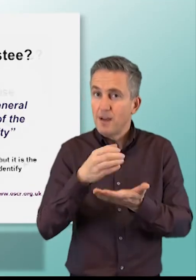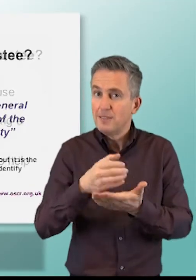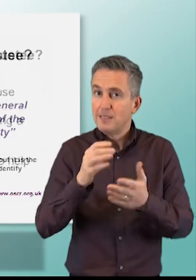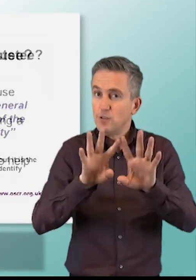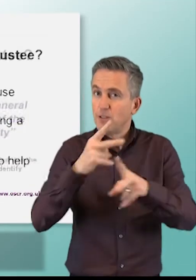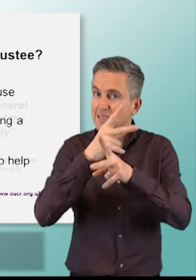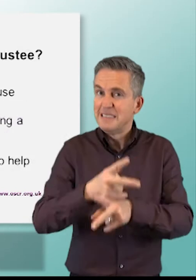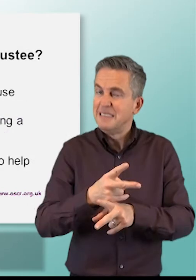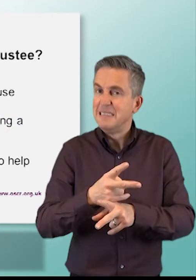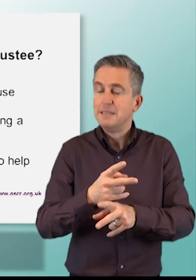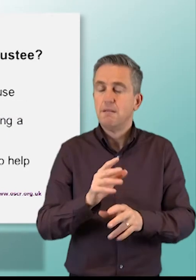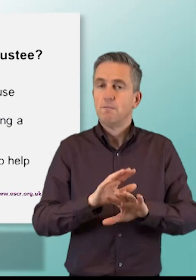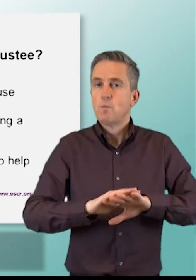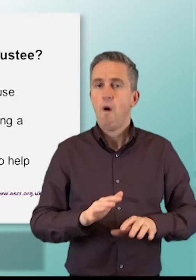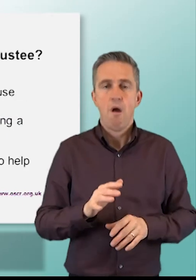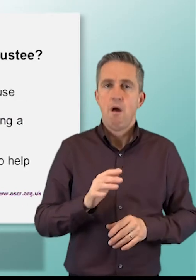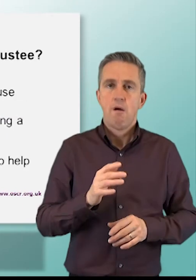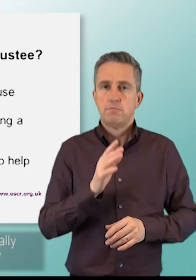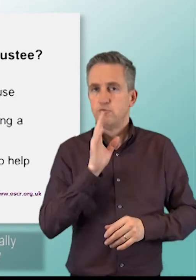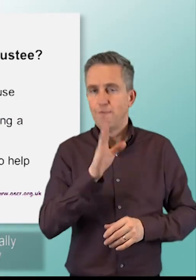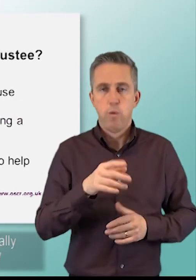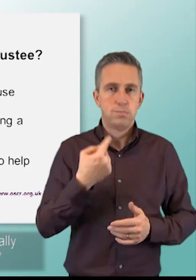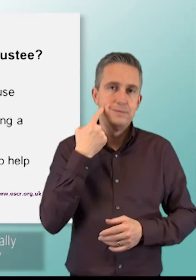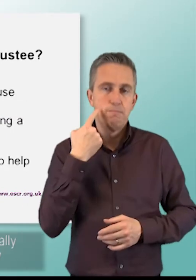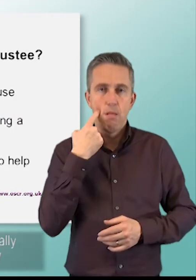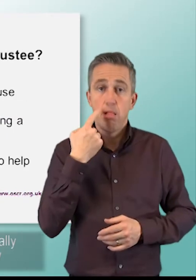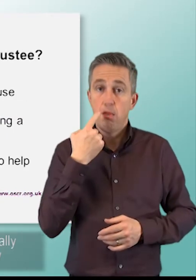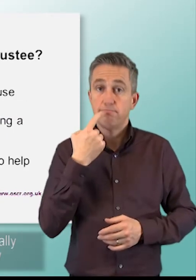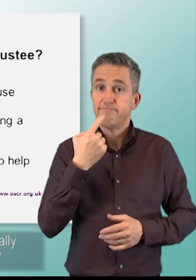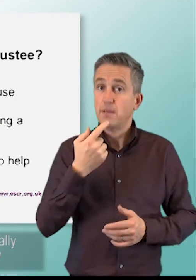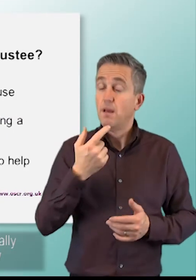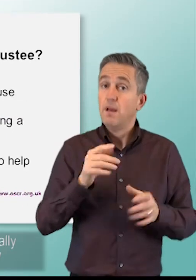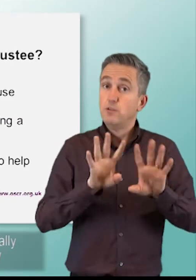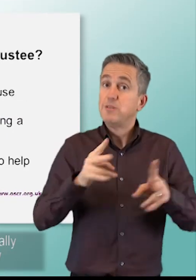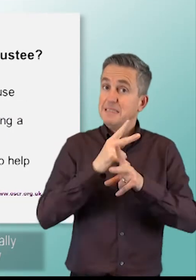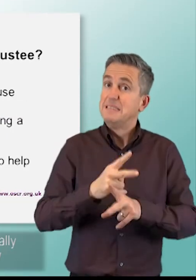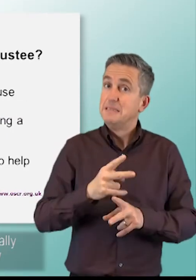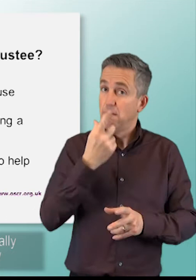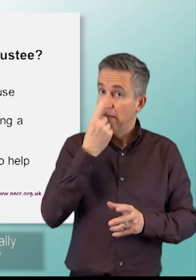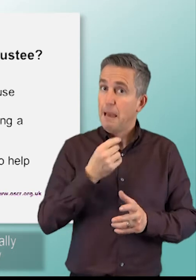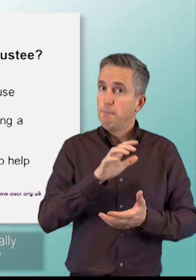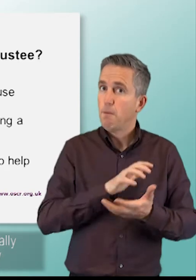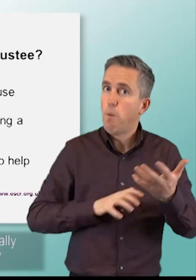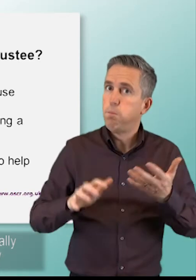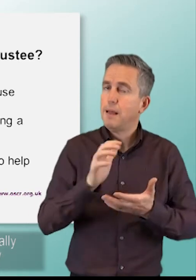charity trustee is not all plain sailing. And if I'm honest with you, sometimes it can be really